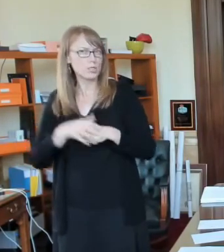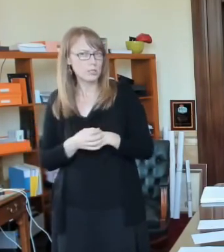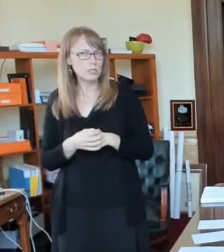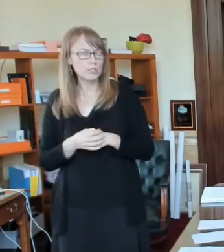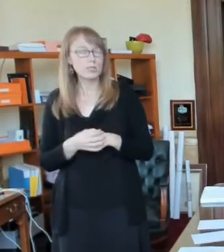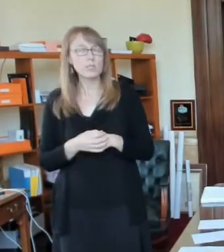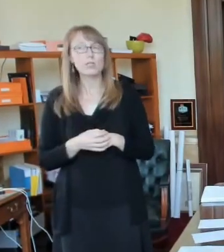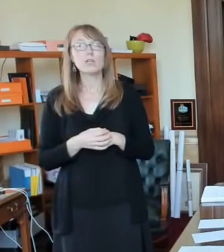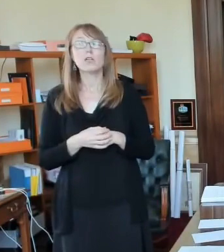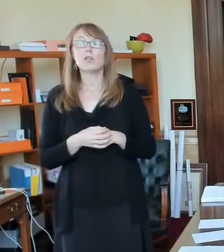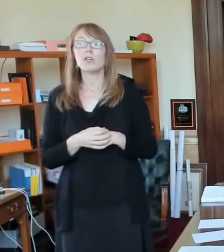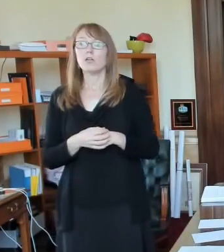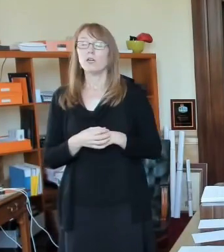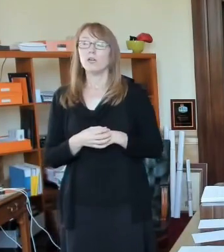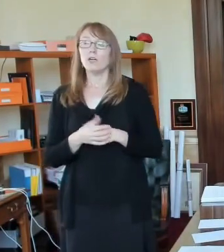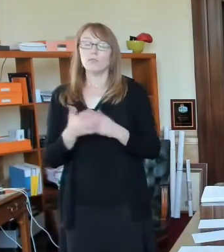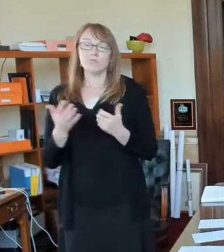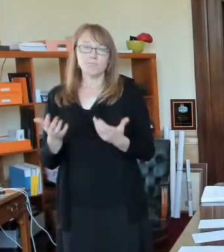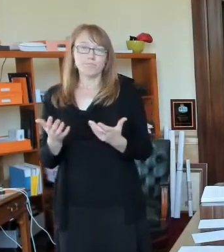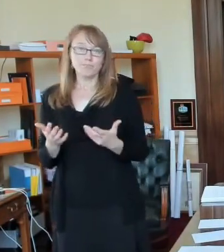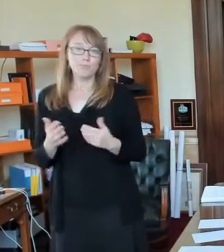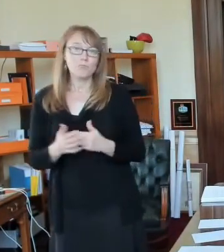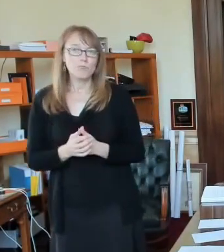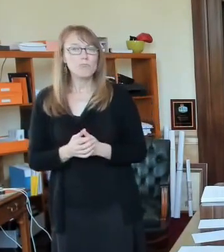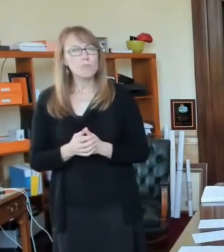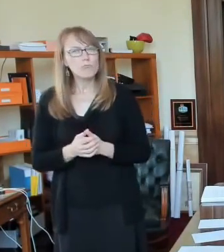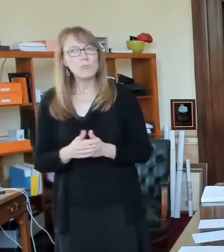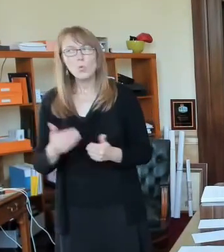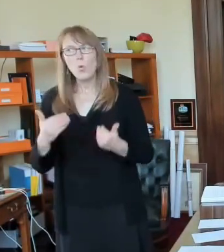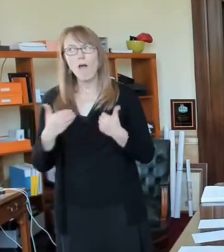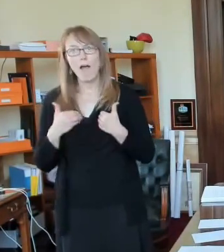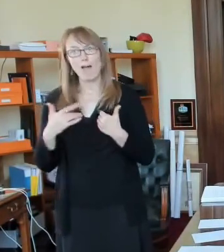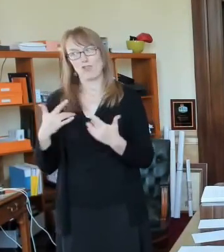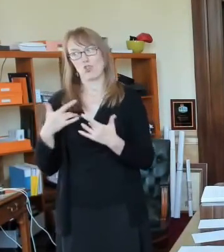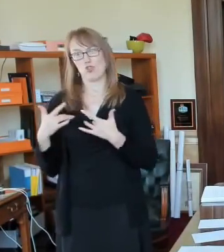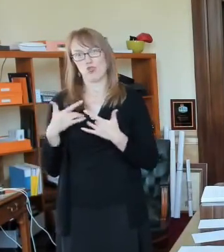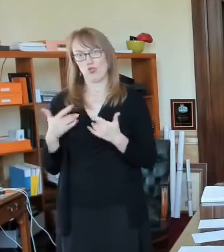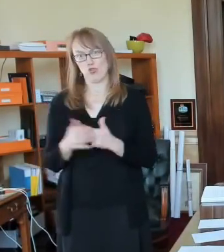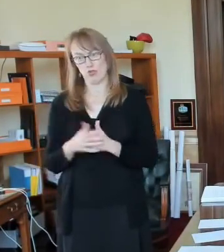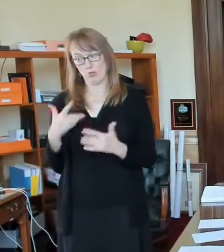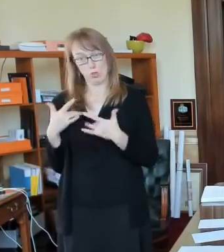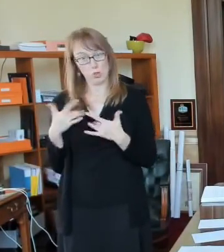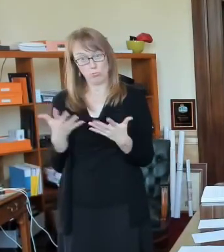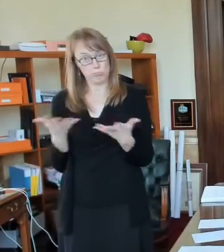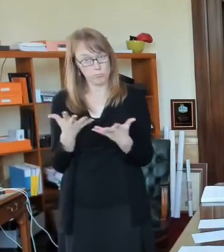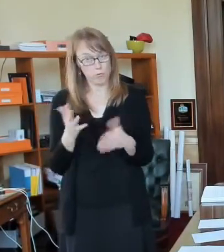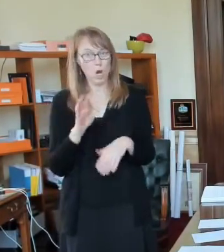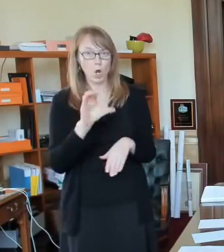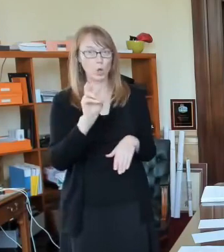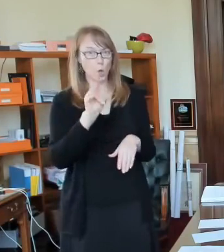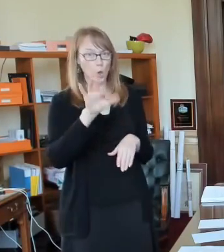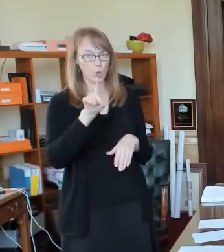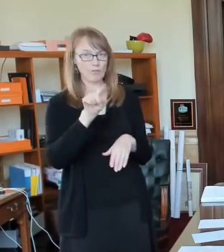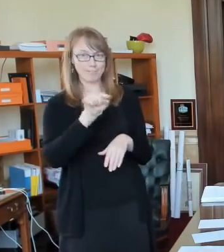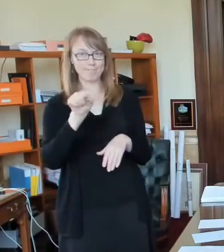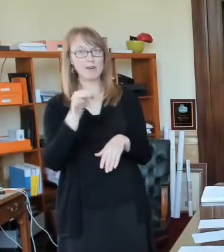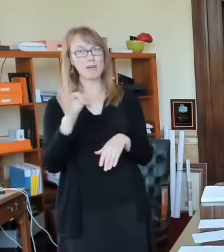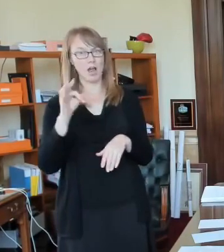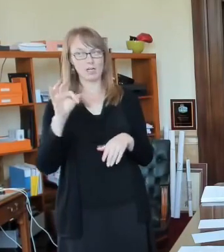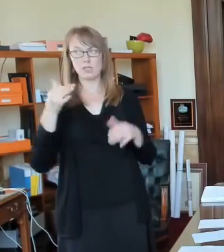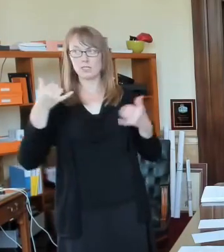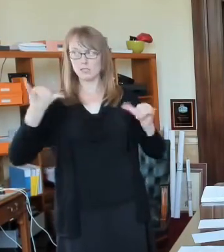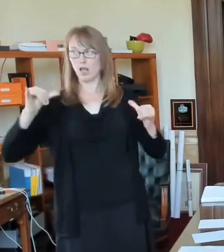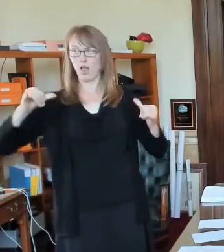the concern here, as you is that COVID is still very much with us. People are out